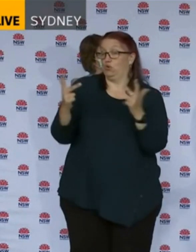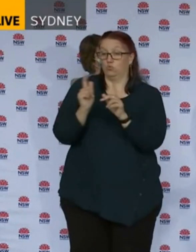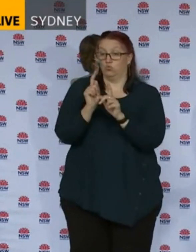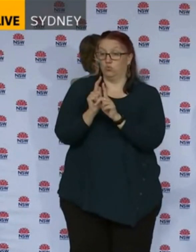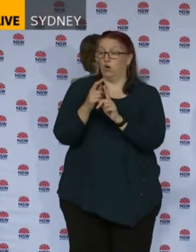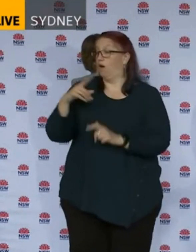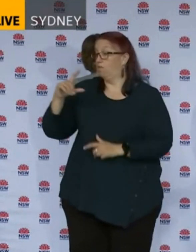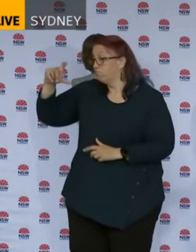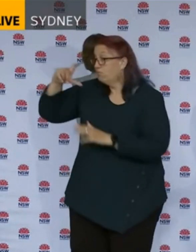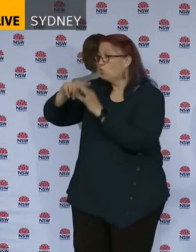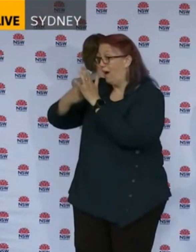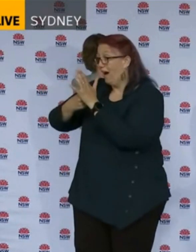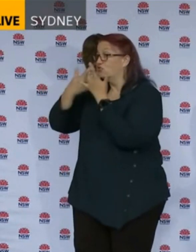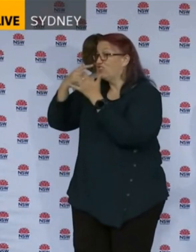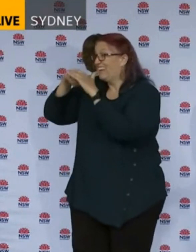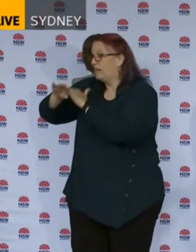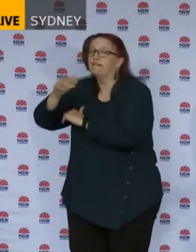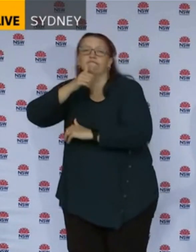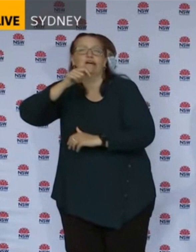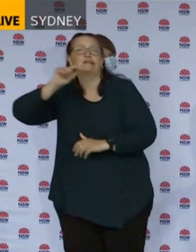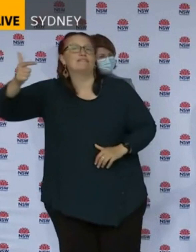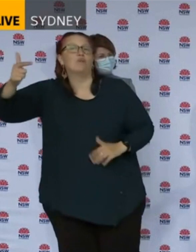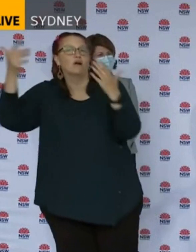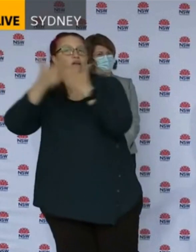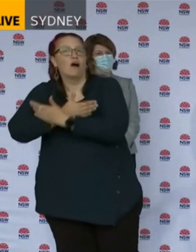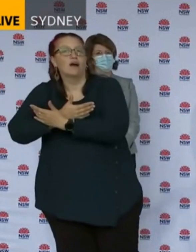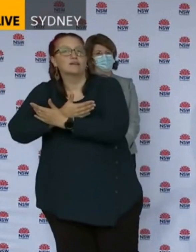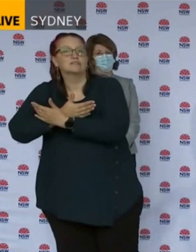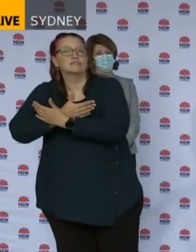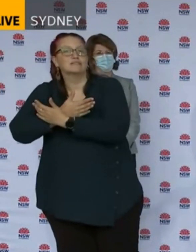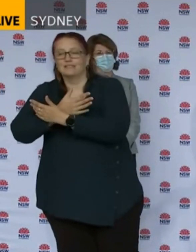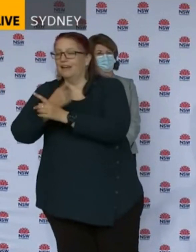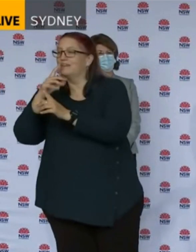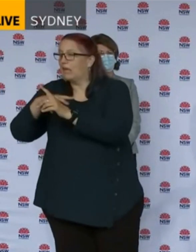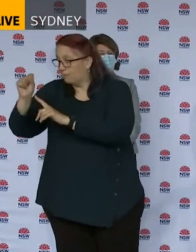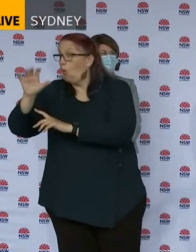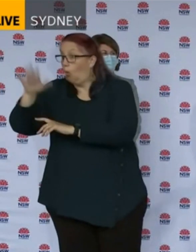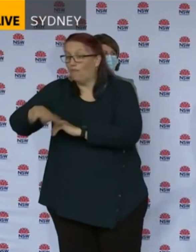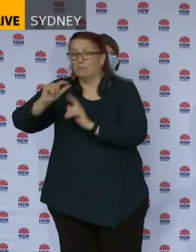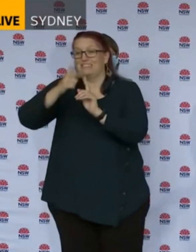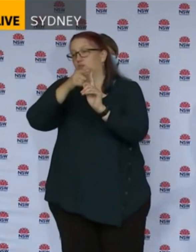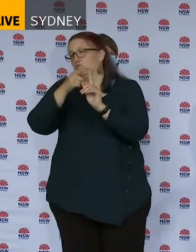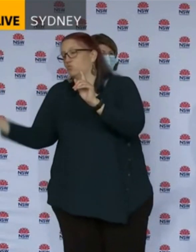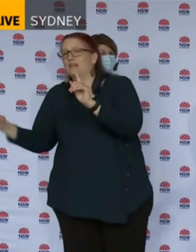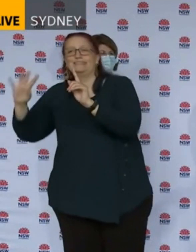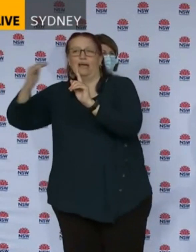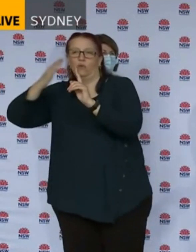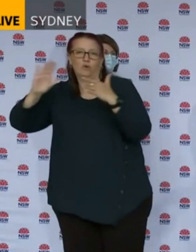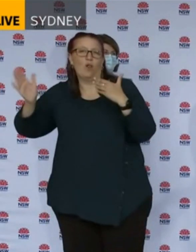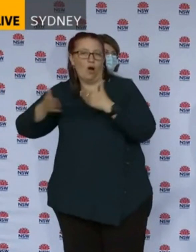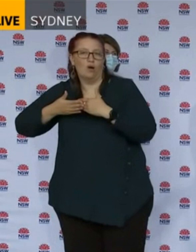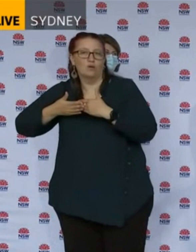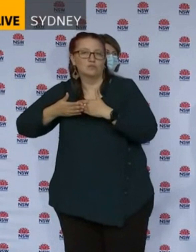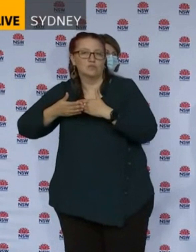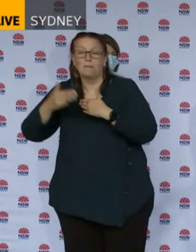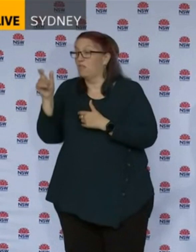you've checked in at 7 o'clock and we've captured everyone from 7 to 10. We know the